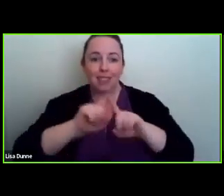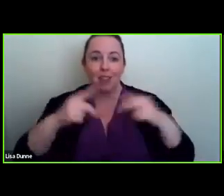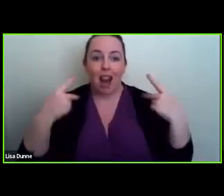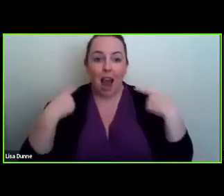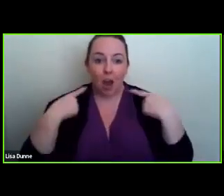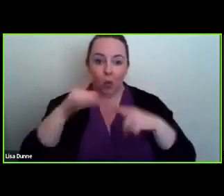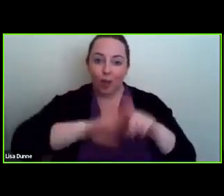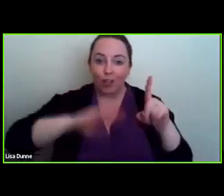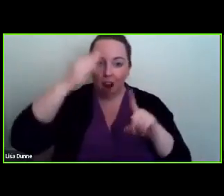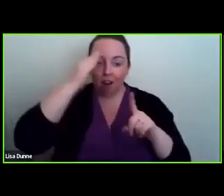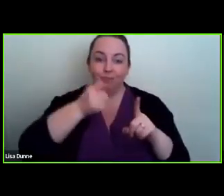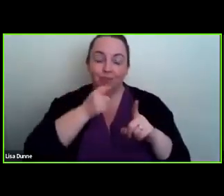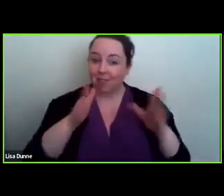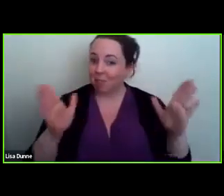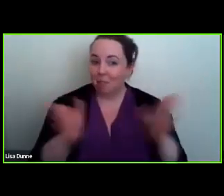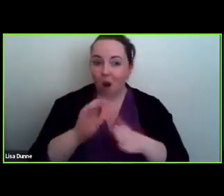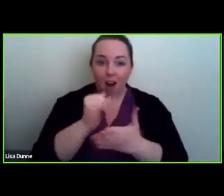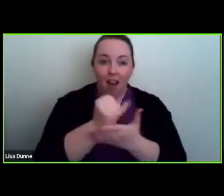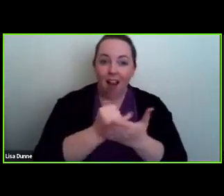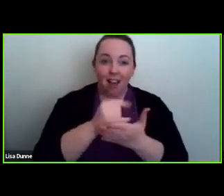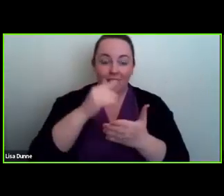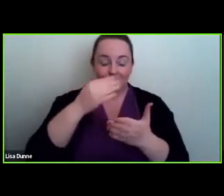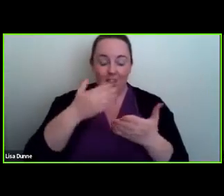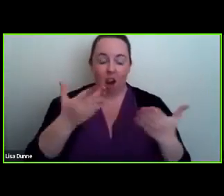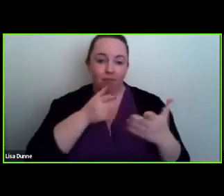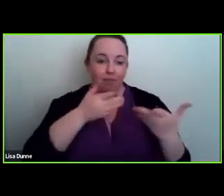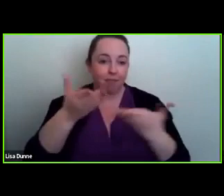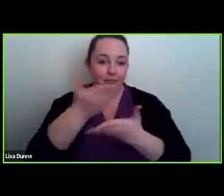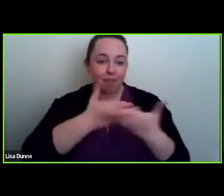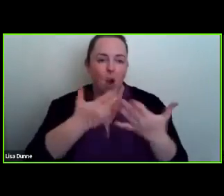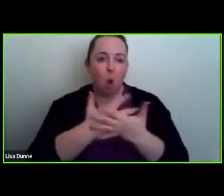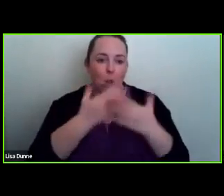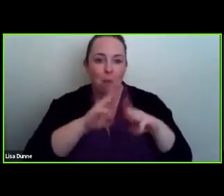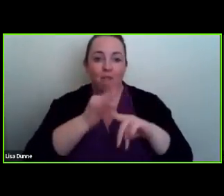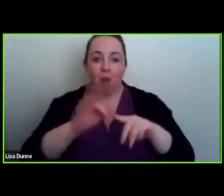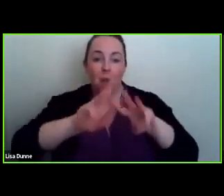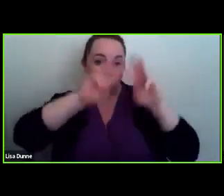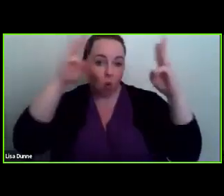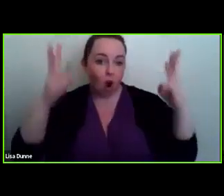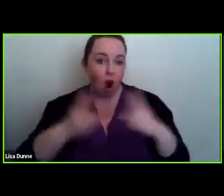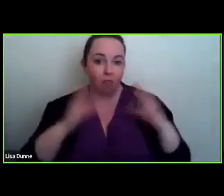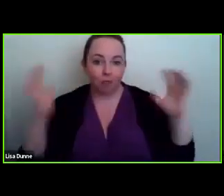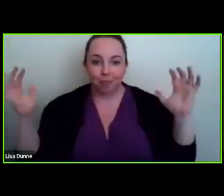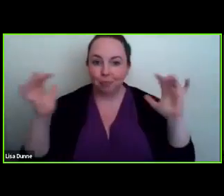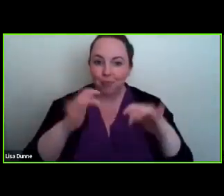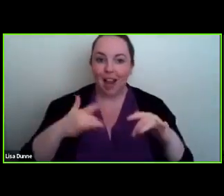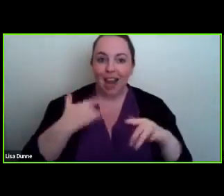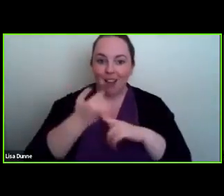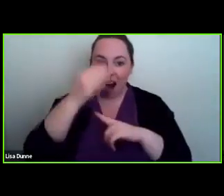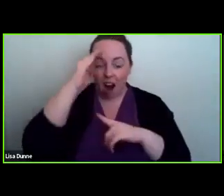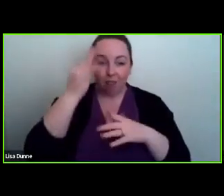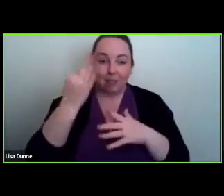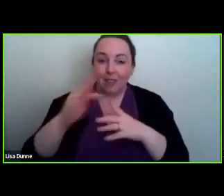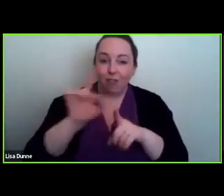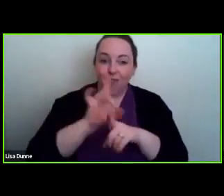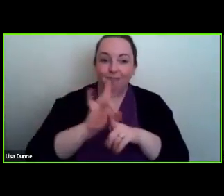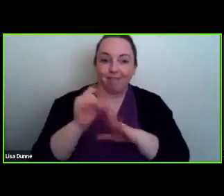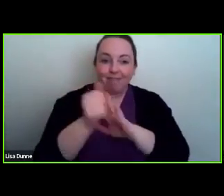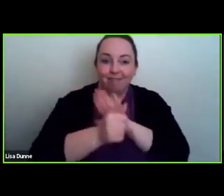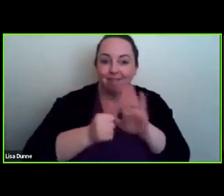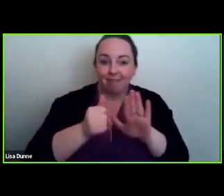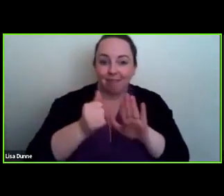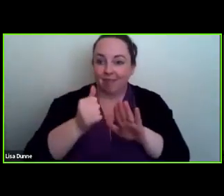Ireland, which is a small island. And actually so many people from all over the world, from different walks of life living